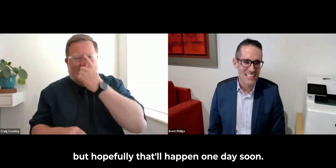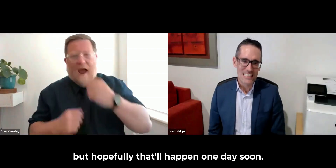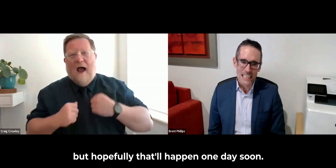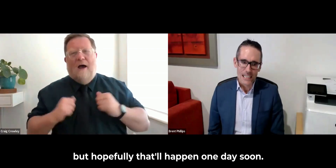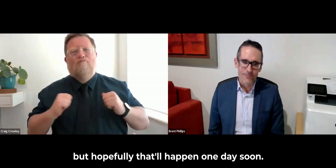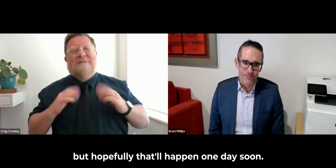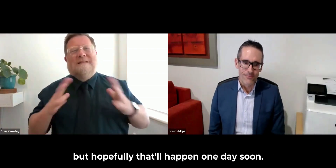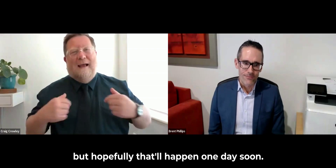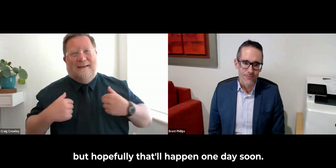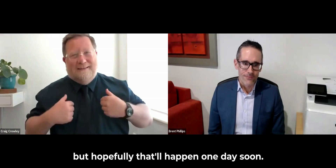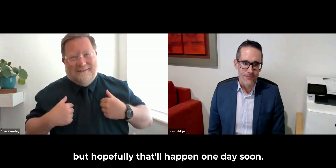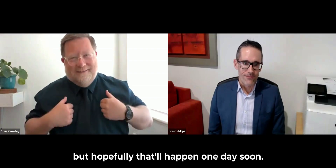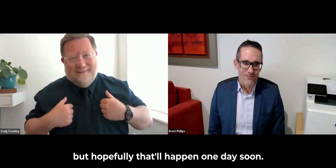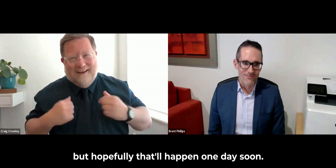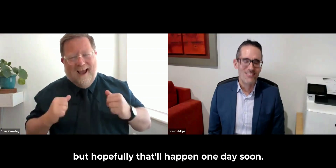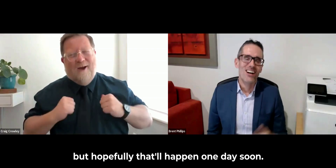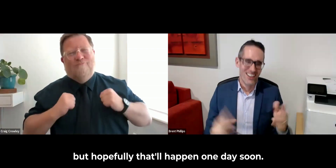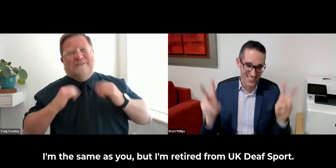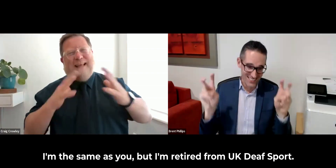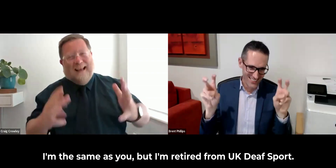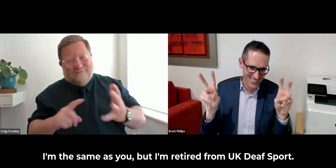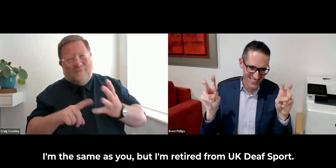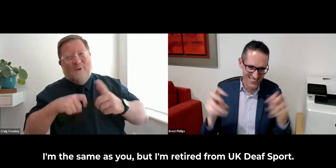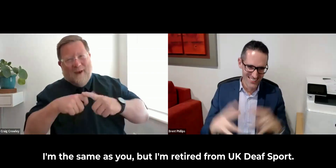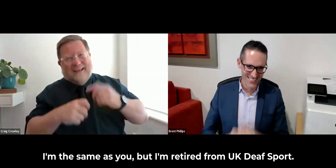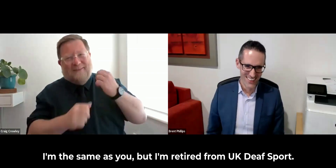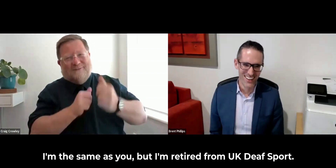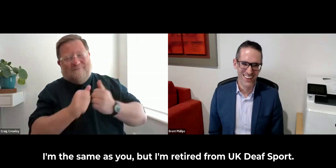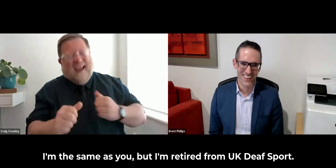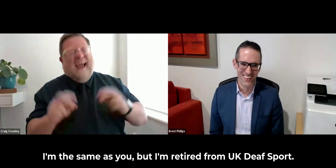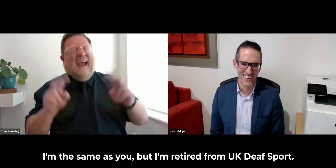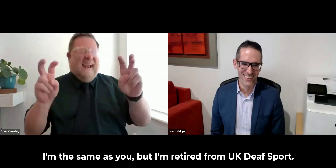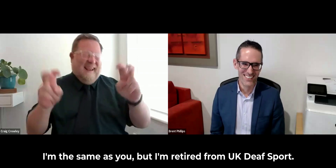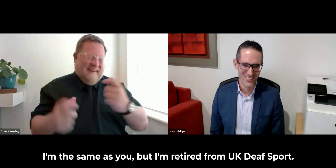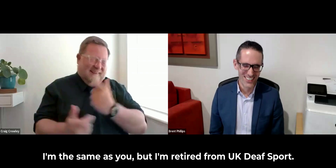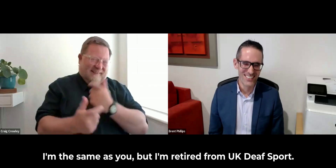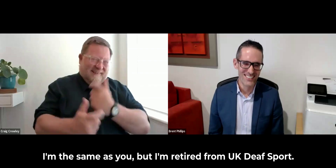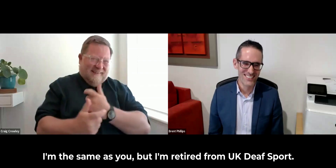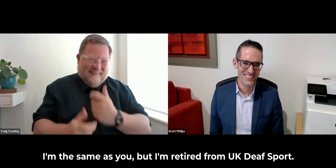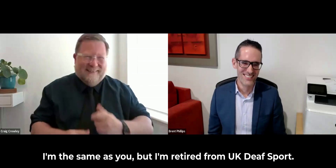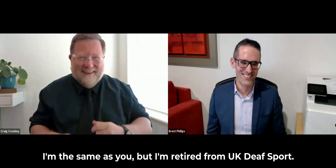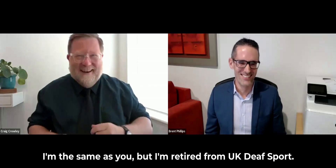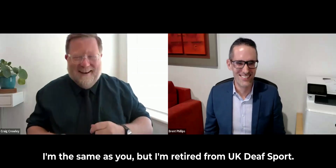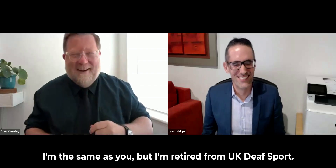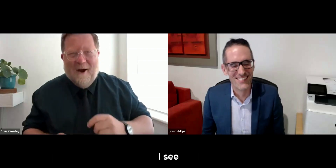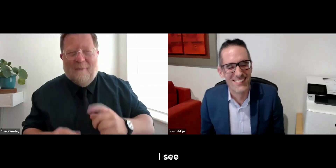but hopefully that'll happen one day soon. I'm the same as you, but I'm retired from UK Deaf Sports, I